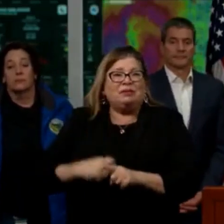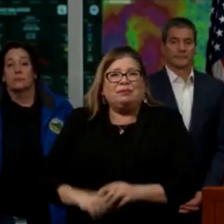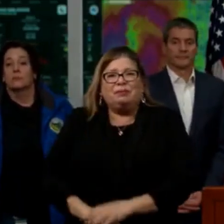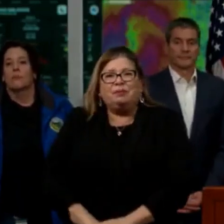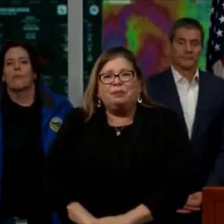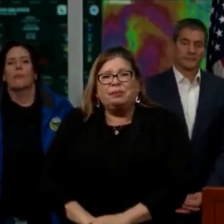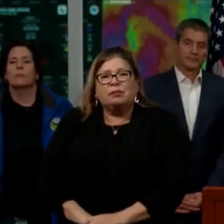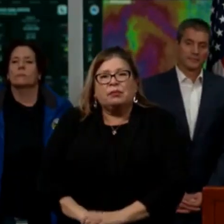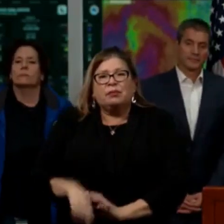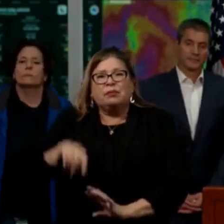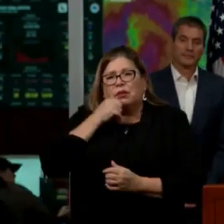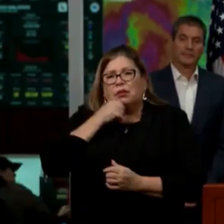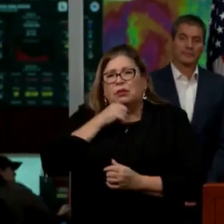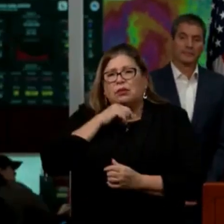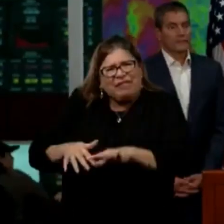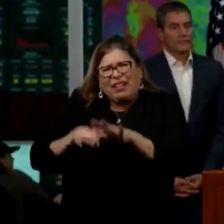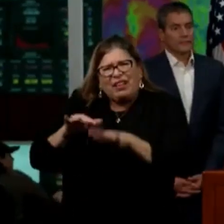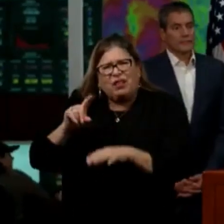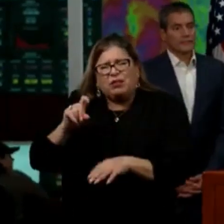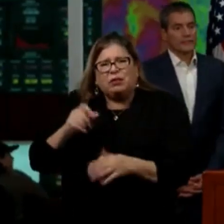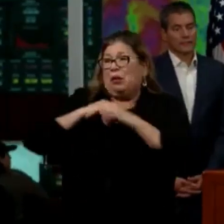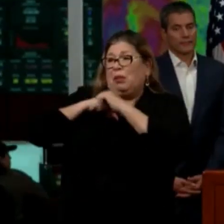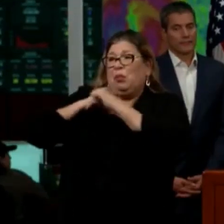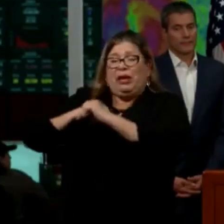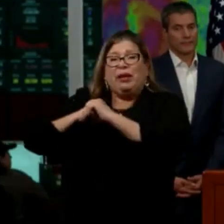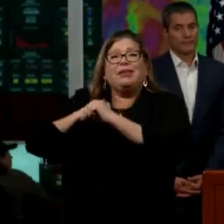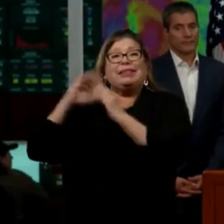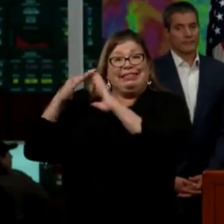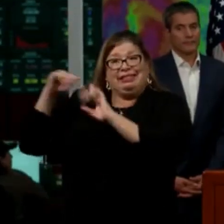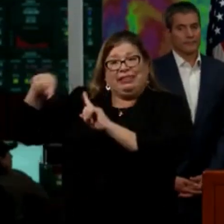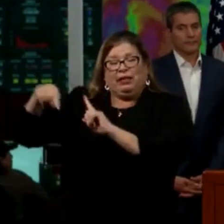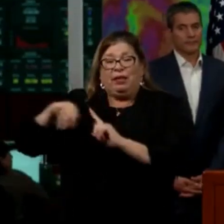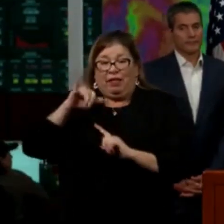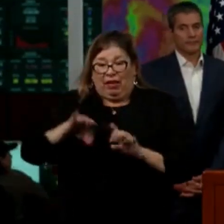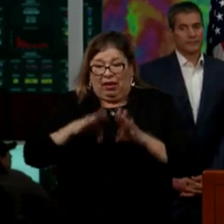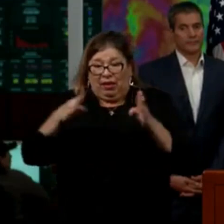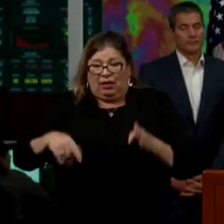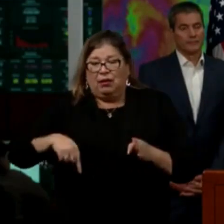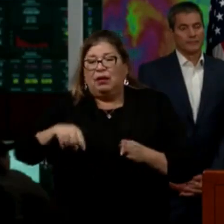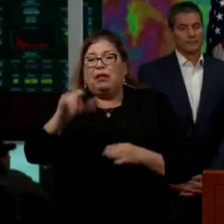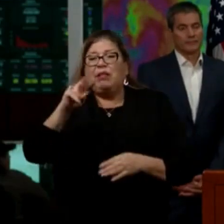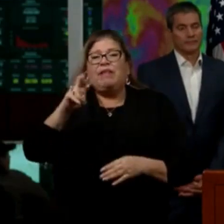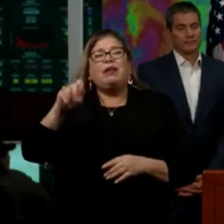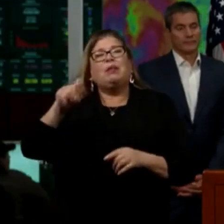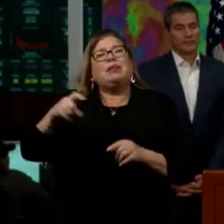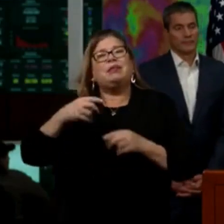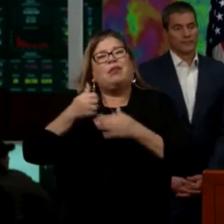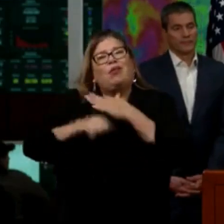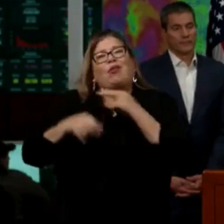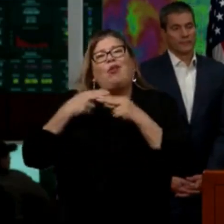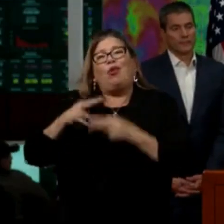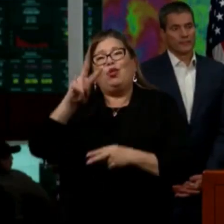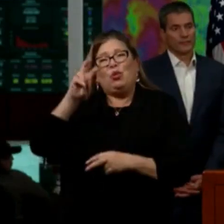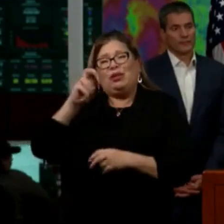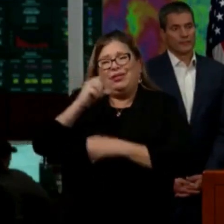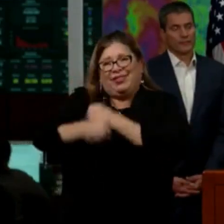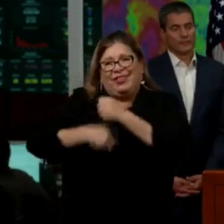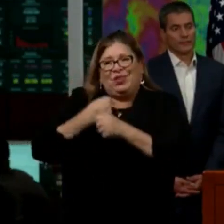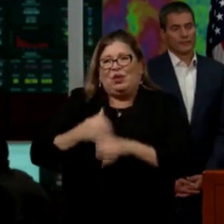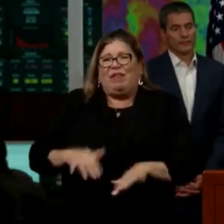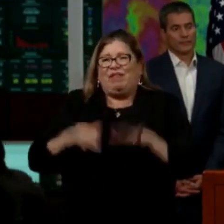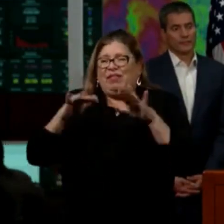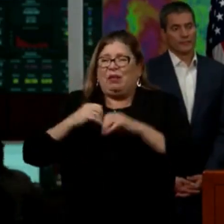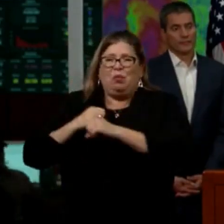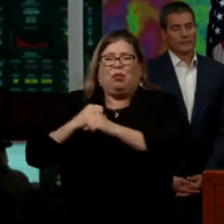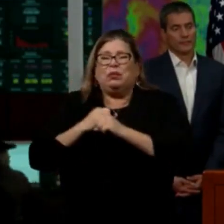I have one more question about your rated. right 100-year flood protection. So I can get you the breakdown. I don't